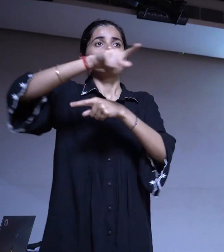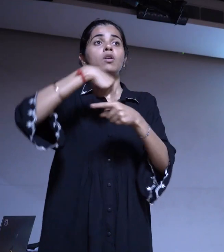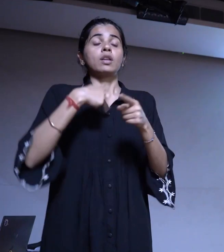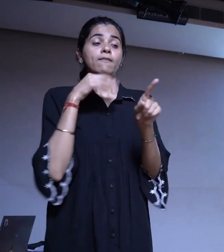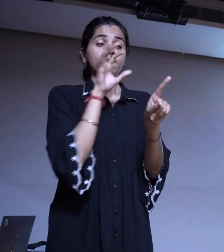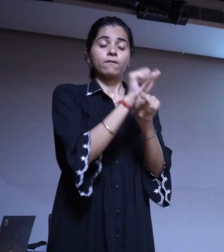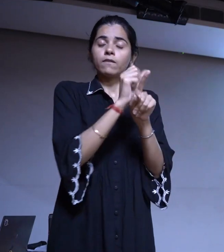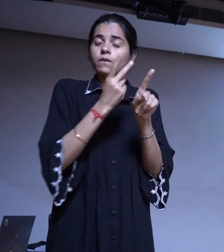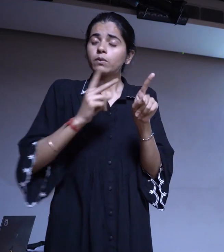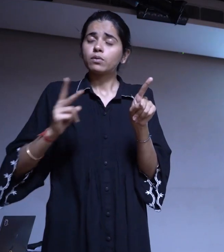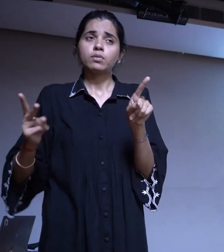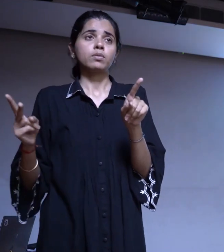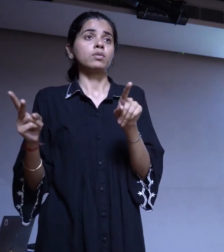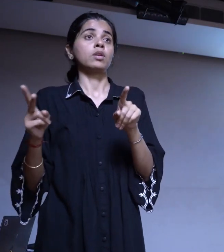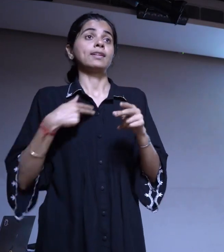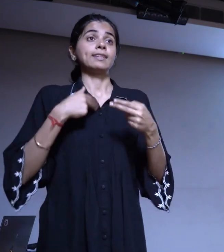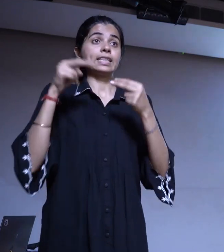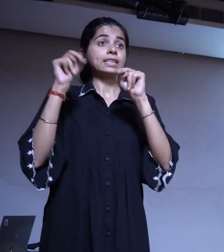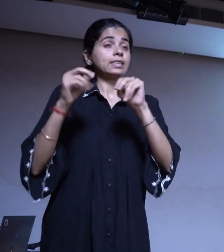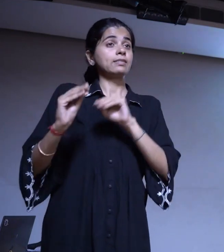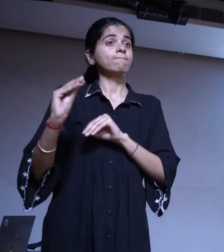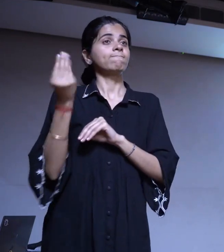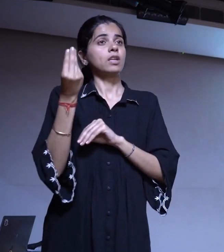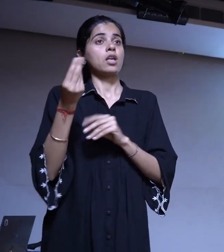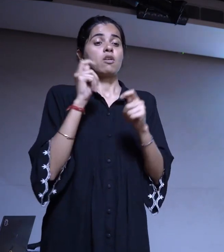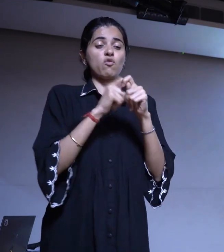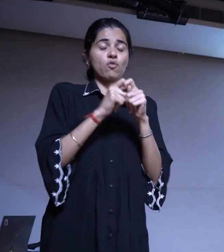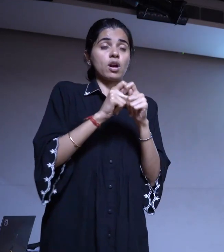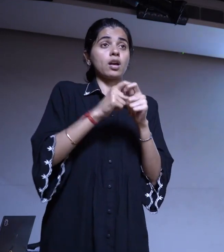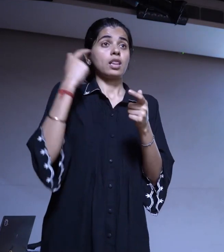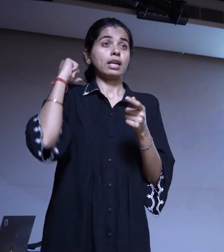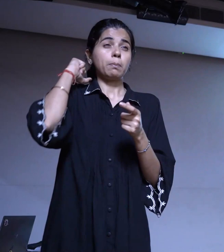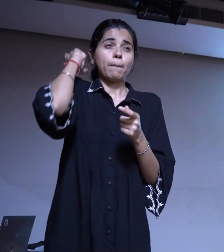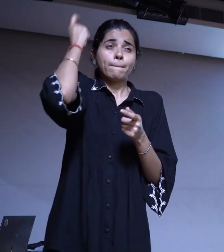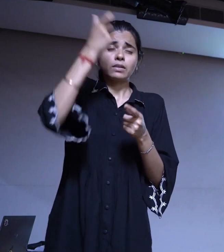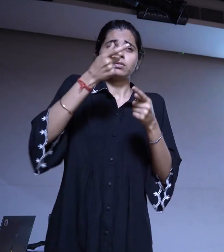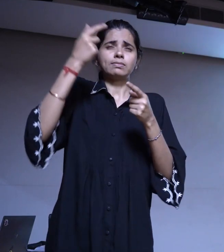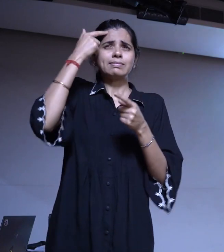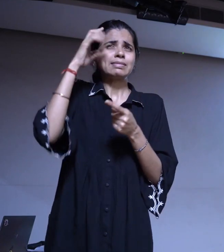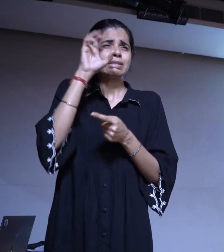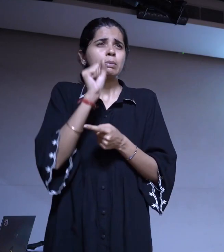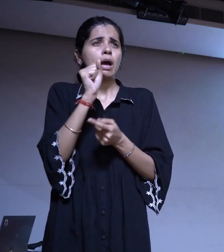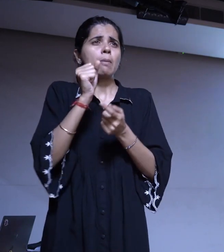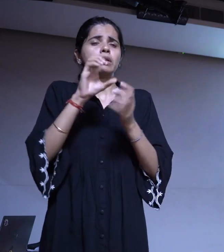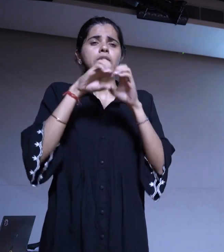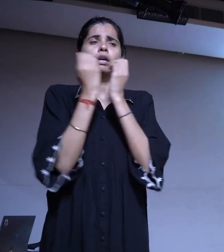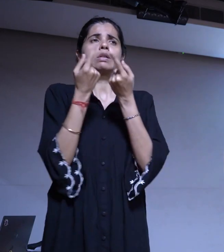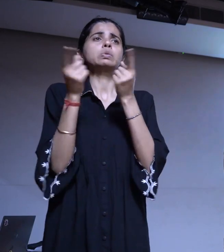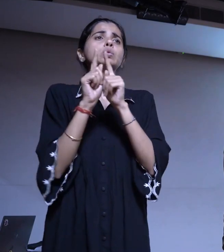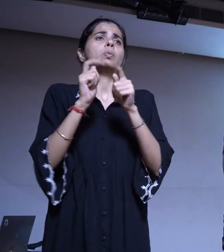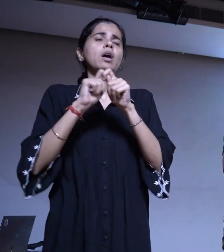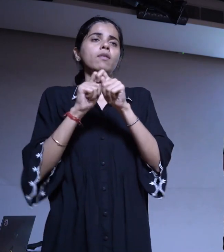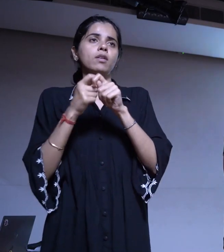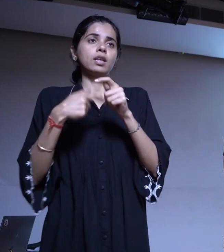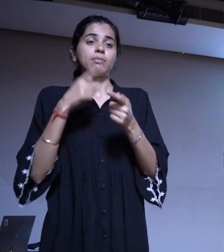the things we found a lot is the need to improve working memory we don't focus on that enough uh in Indian classroom and so